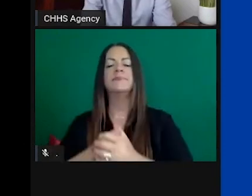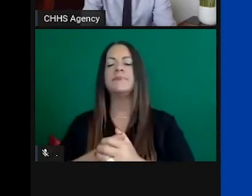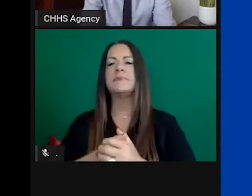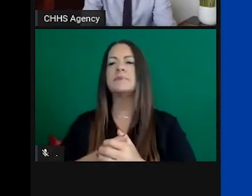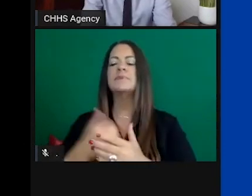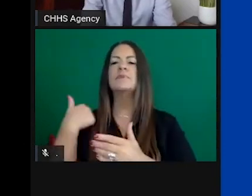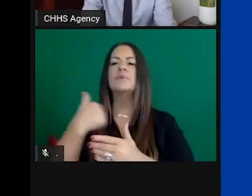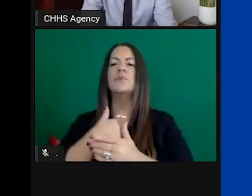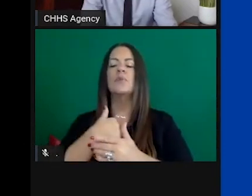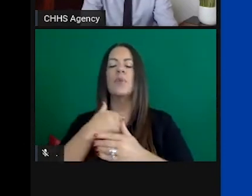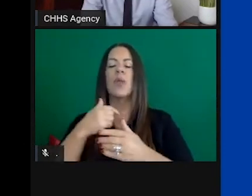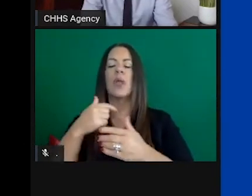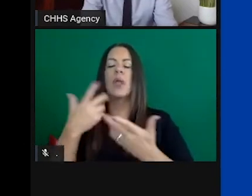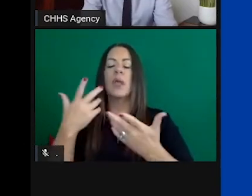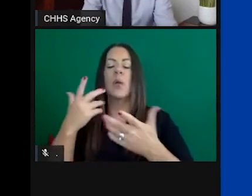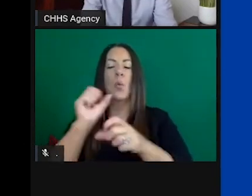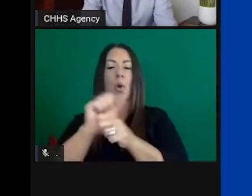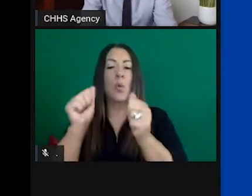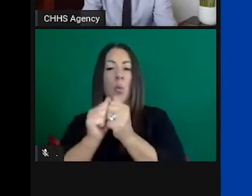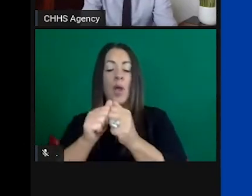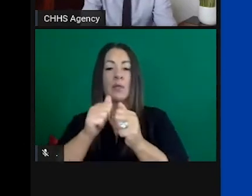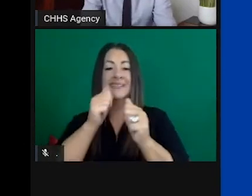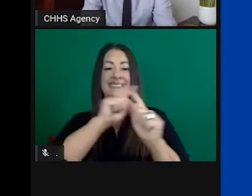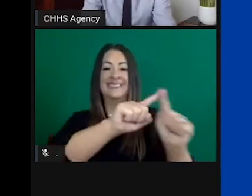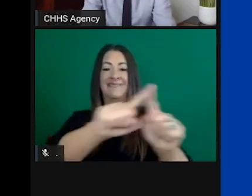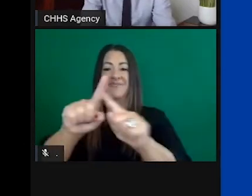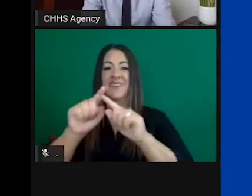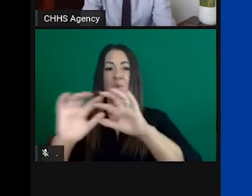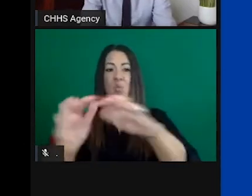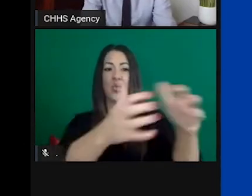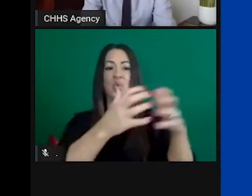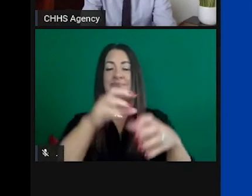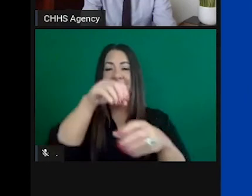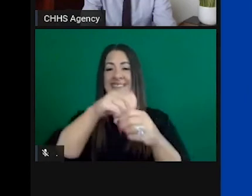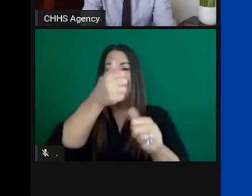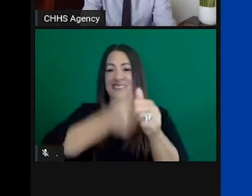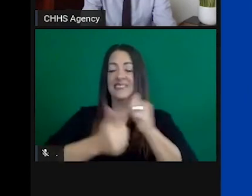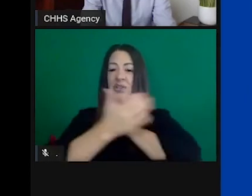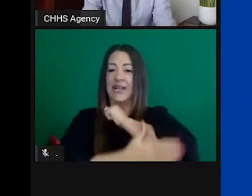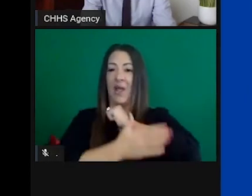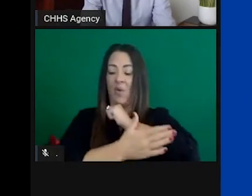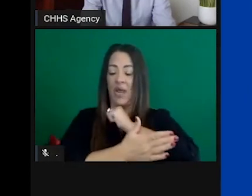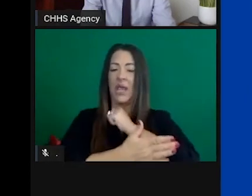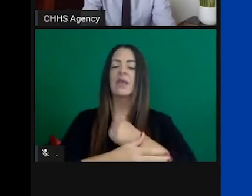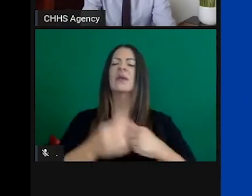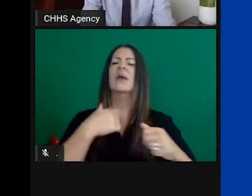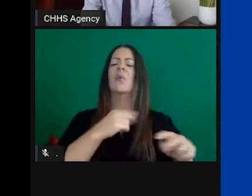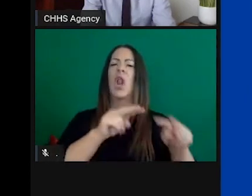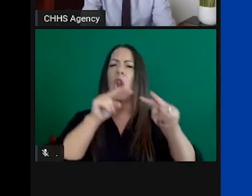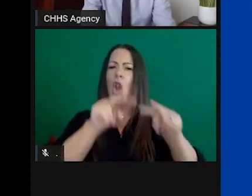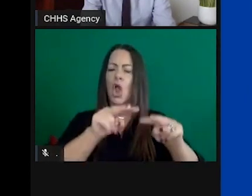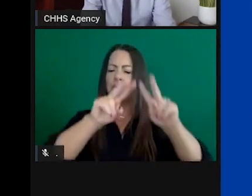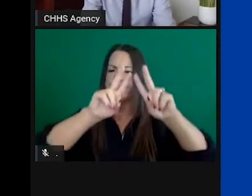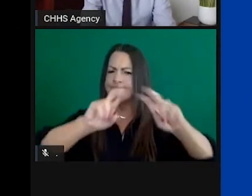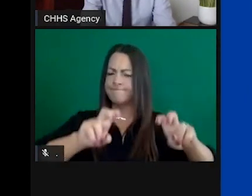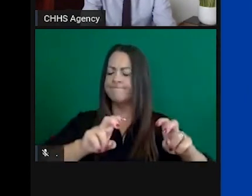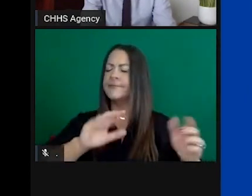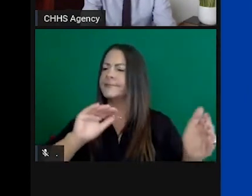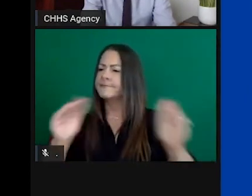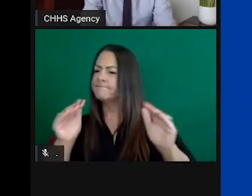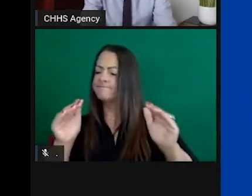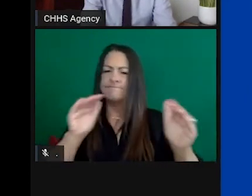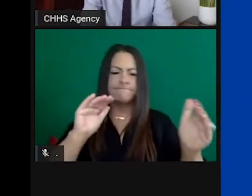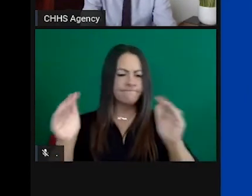at the county level and other people with both expertise around closing disparities